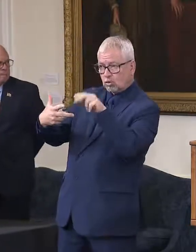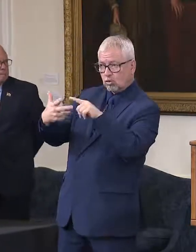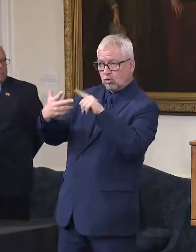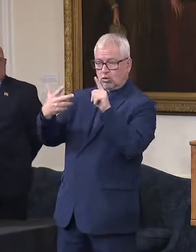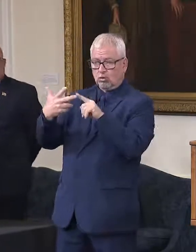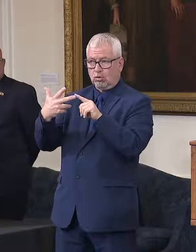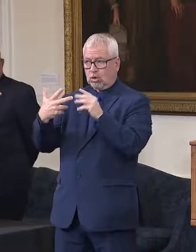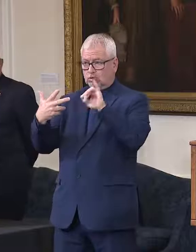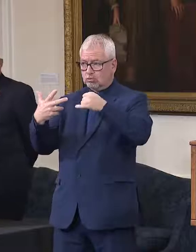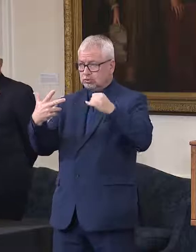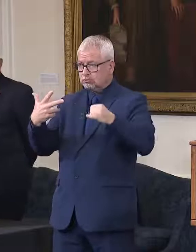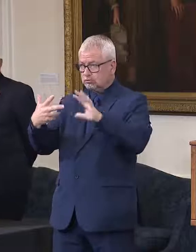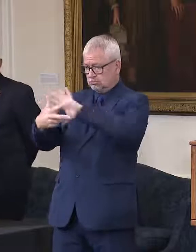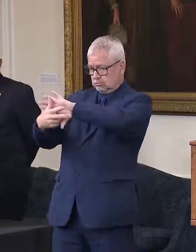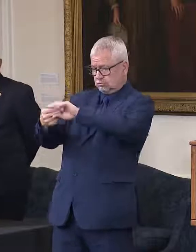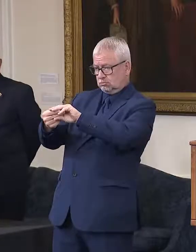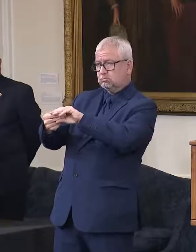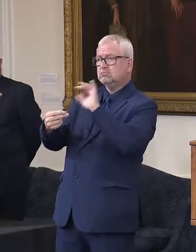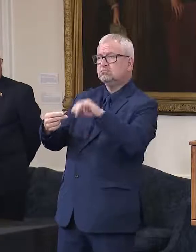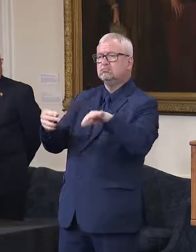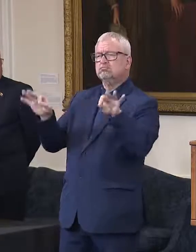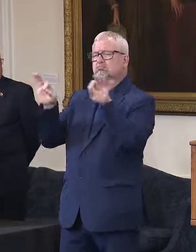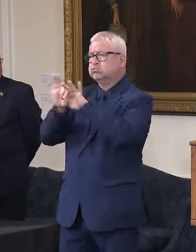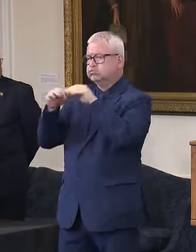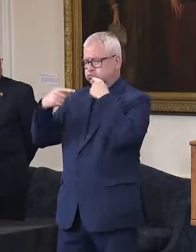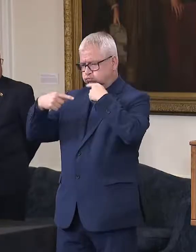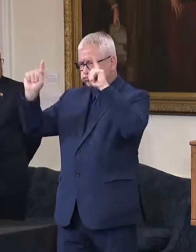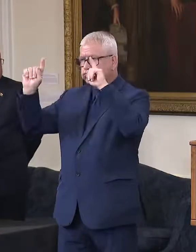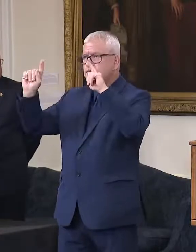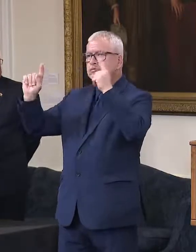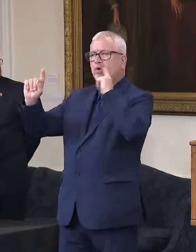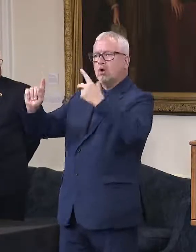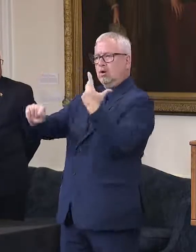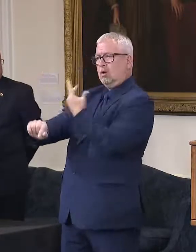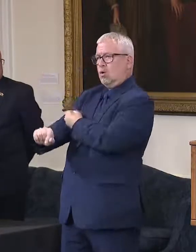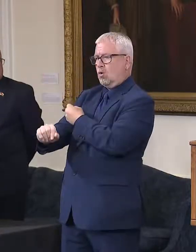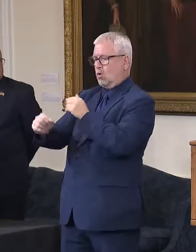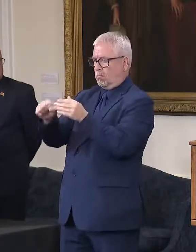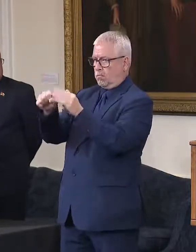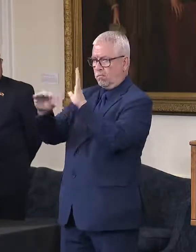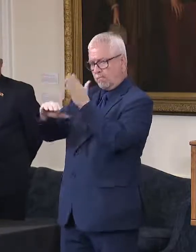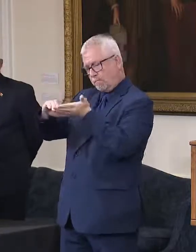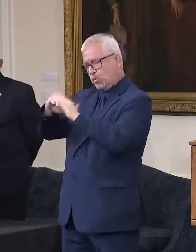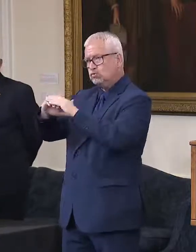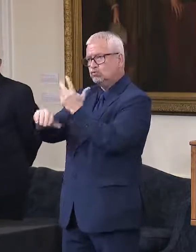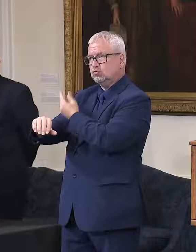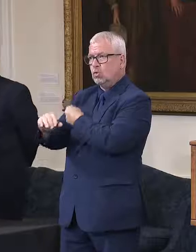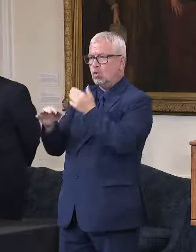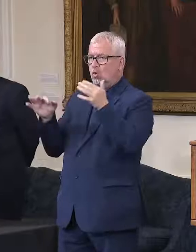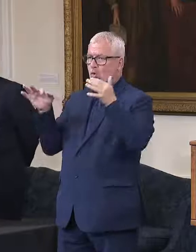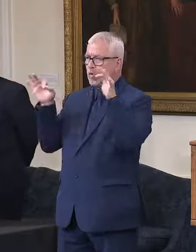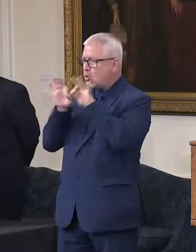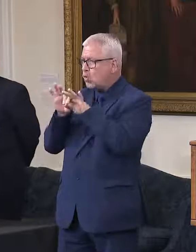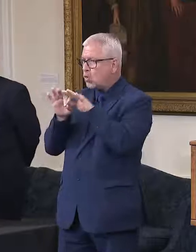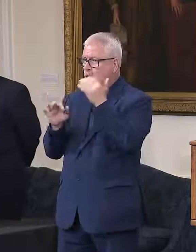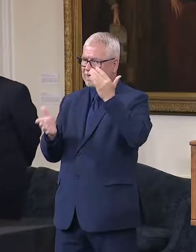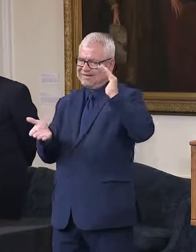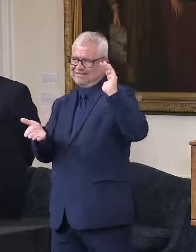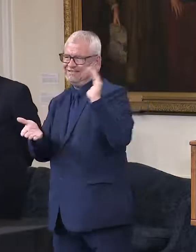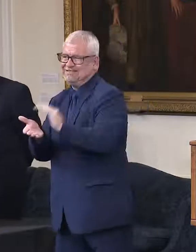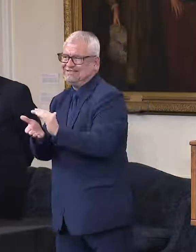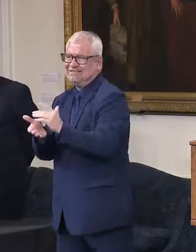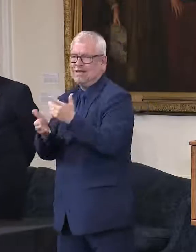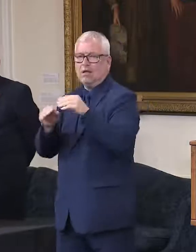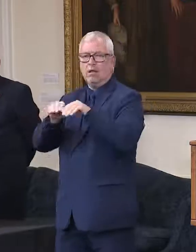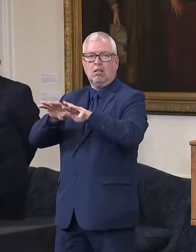COVID-19 vaccines are working extremely well and remain the most effective tool in our fight against this pandemic.